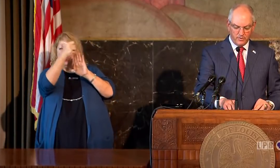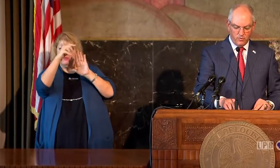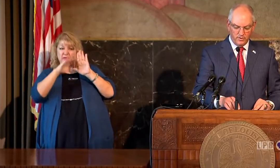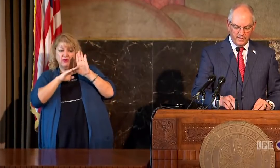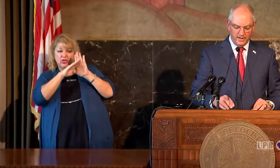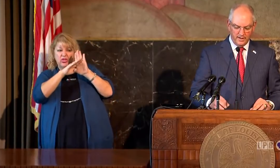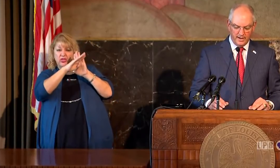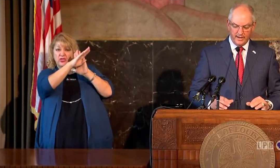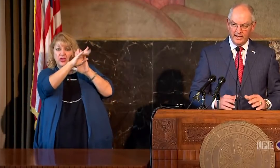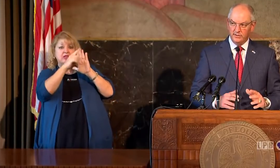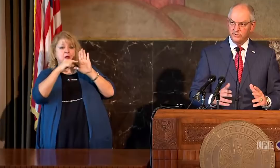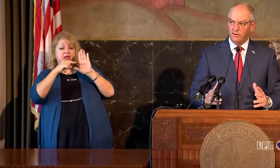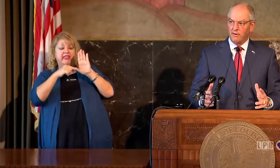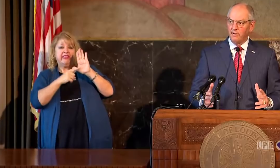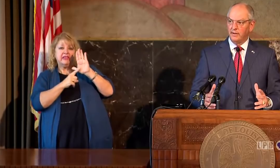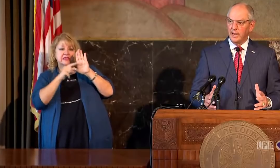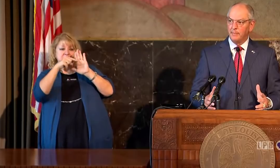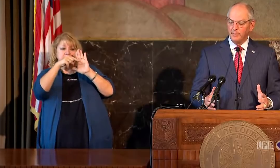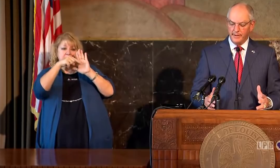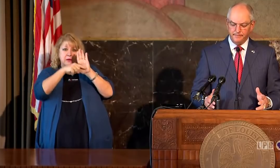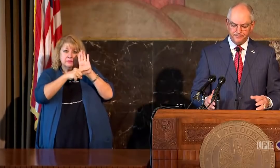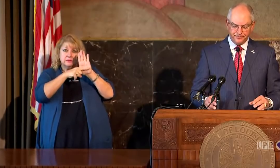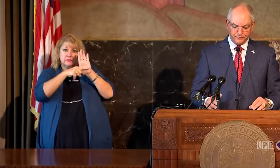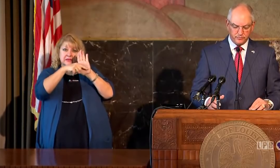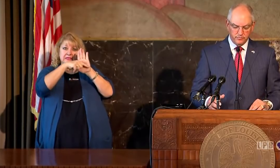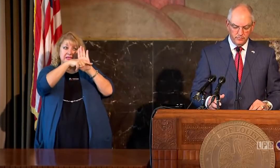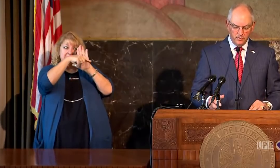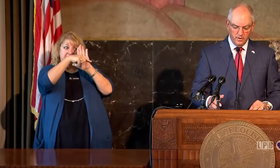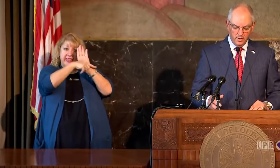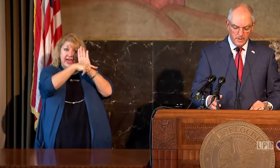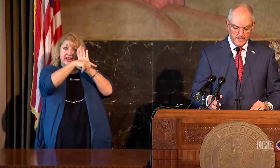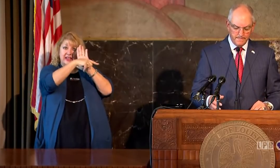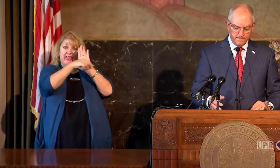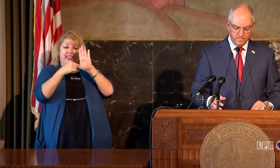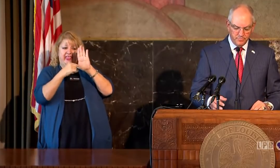if proper quarantine guidelines are implemented.